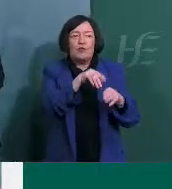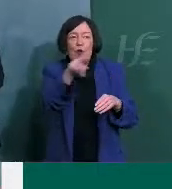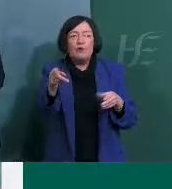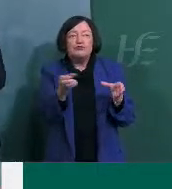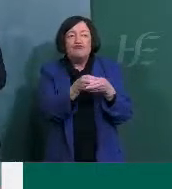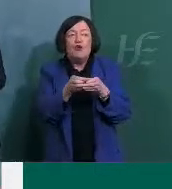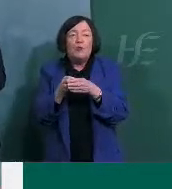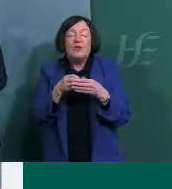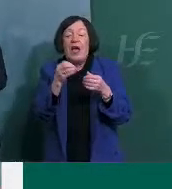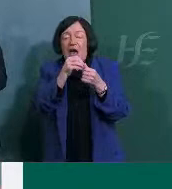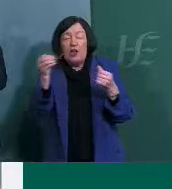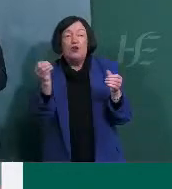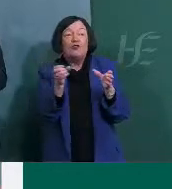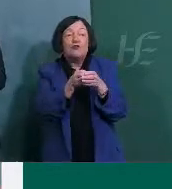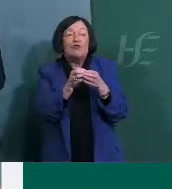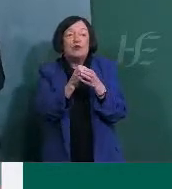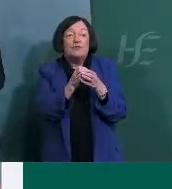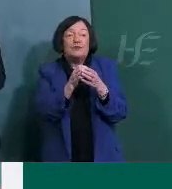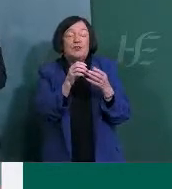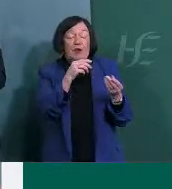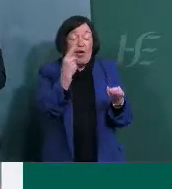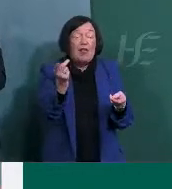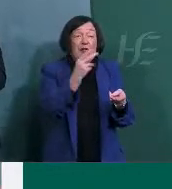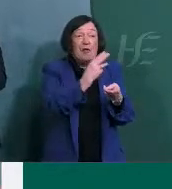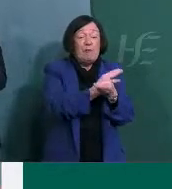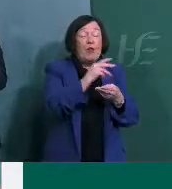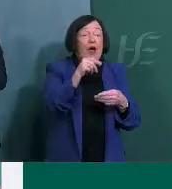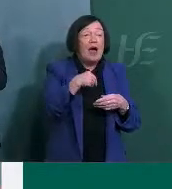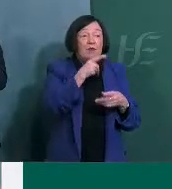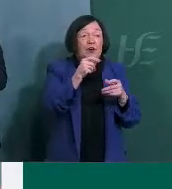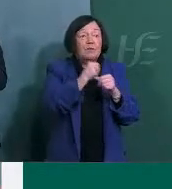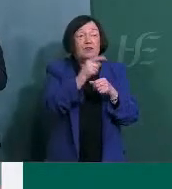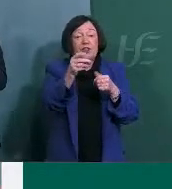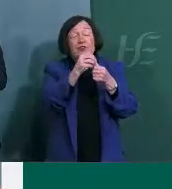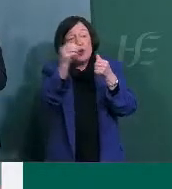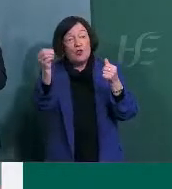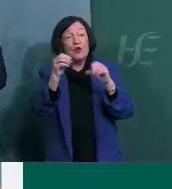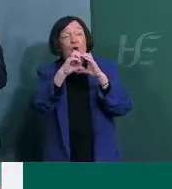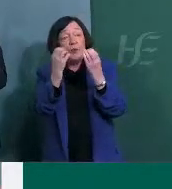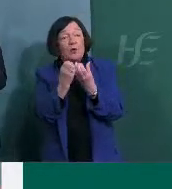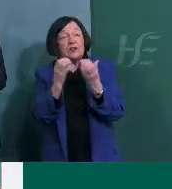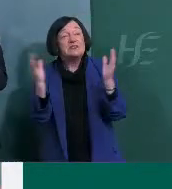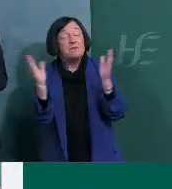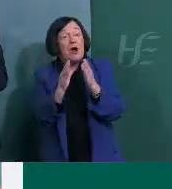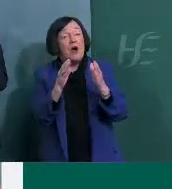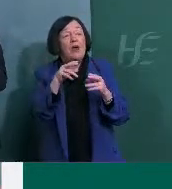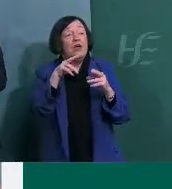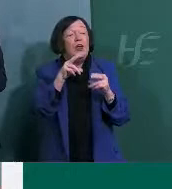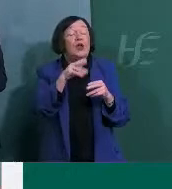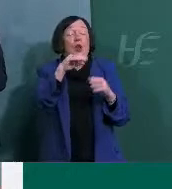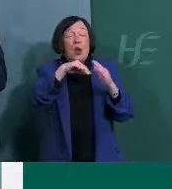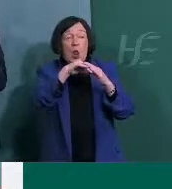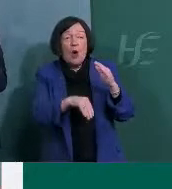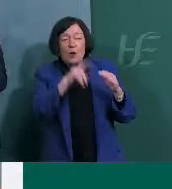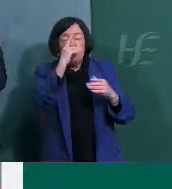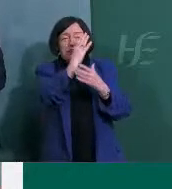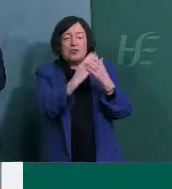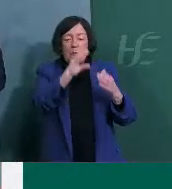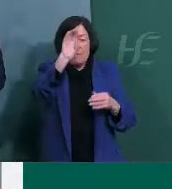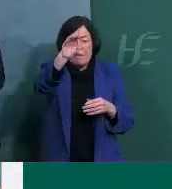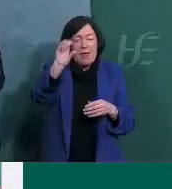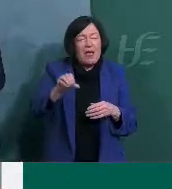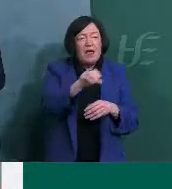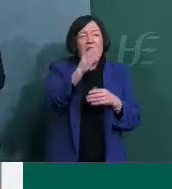groups and other such groups that are disadvantaged. And I'll come on to some of the migrant communities in a moment. Low uptake areas, we know there's some counties where